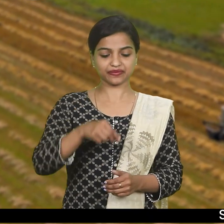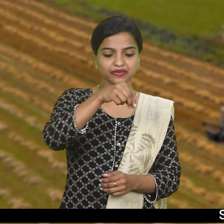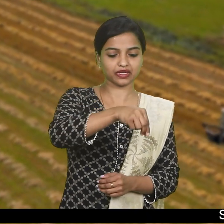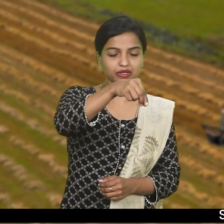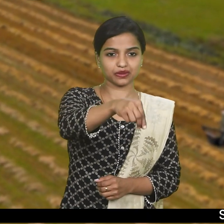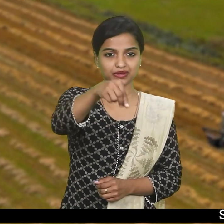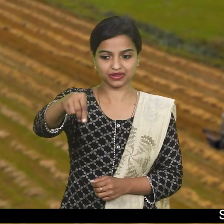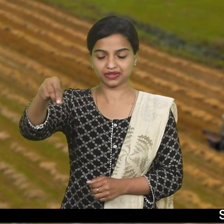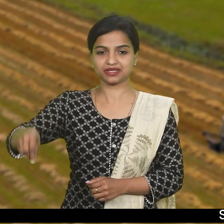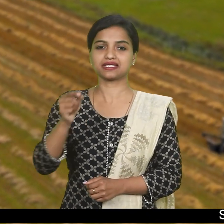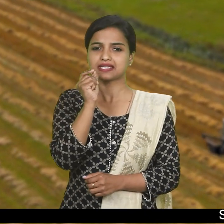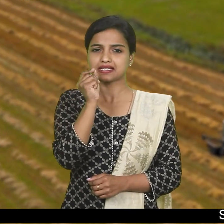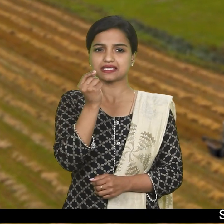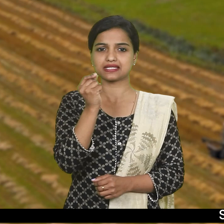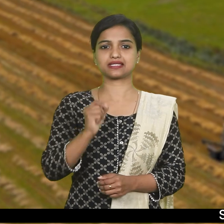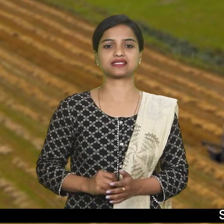Sowing of the seeds.